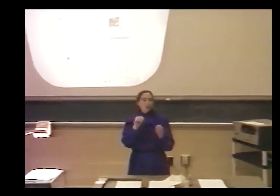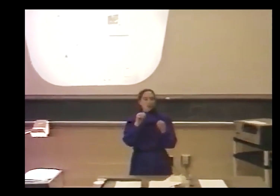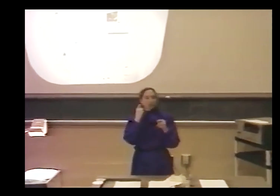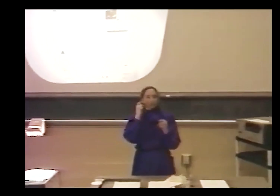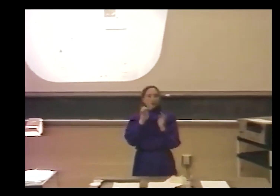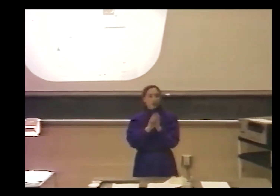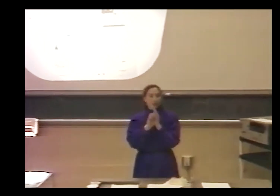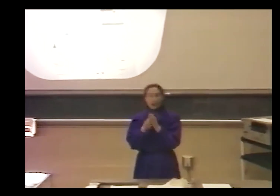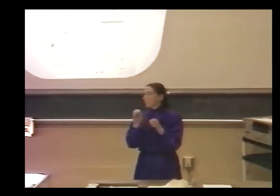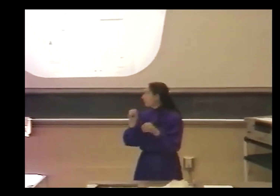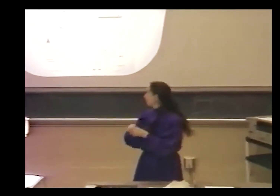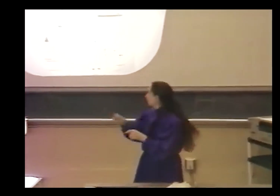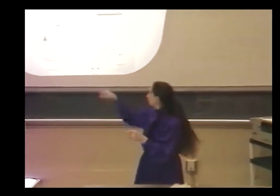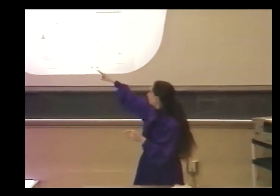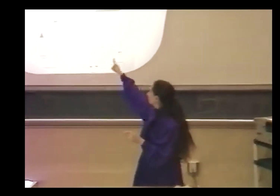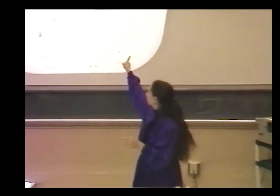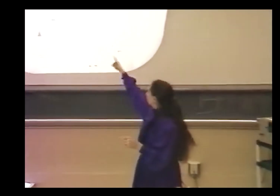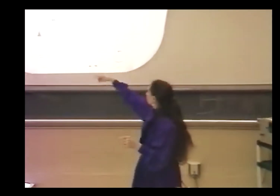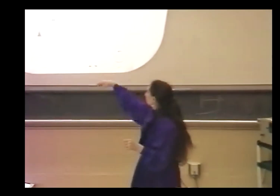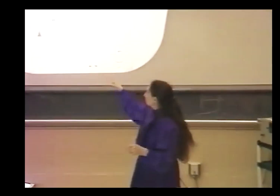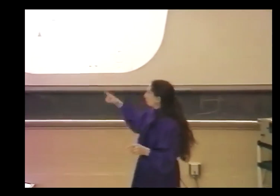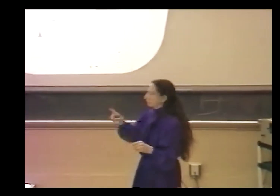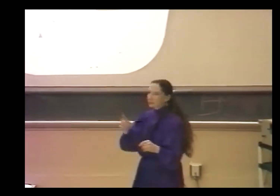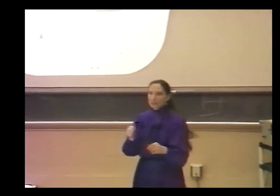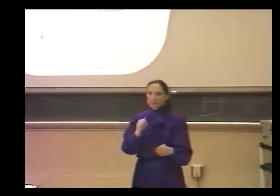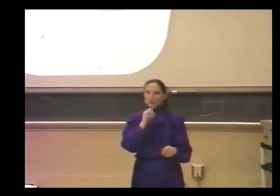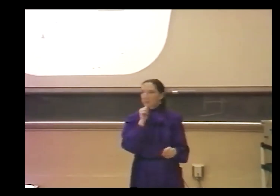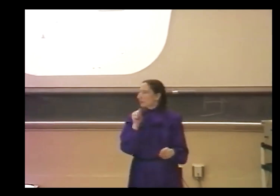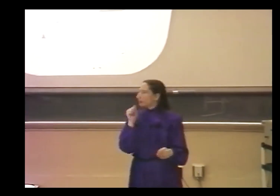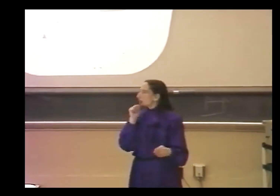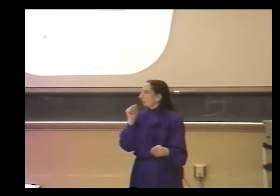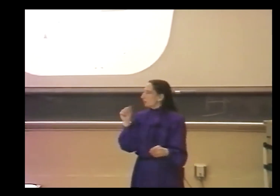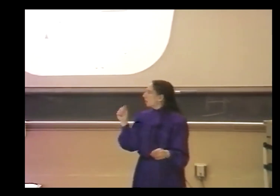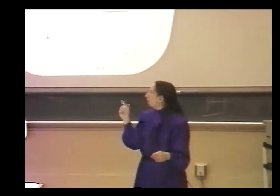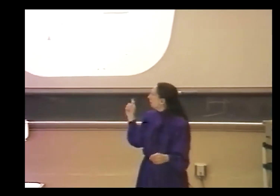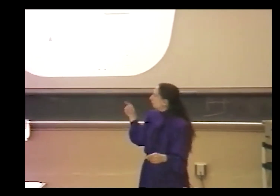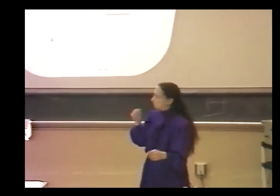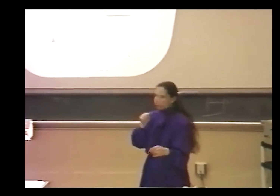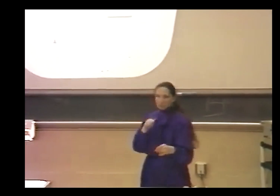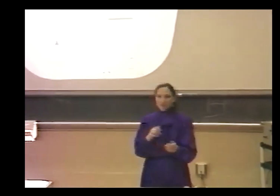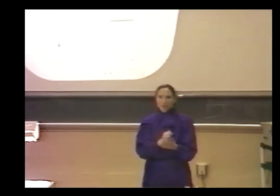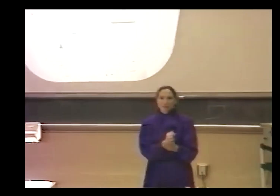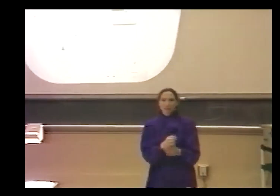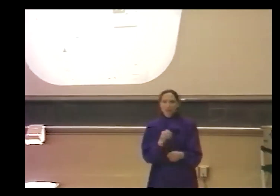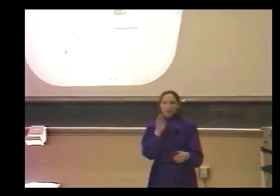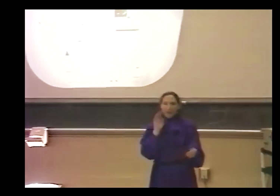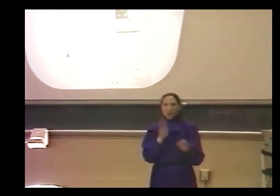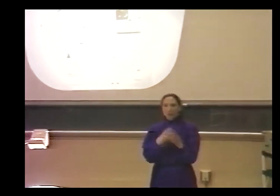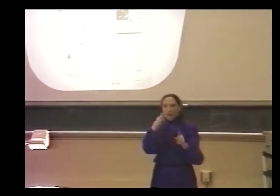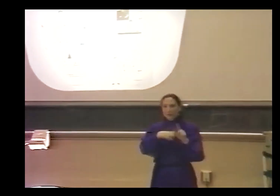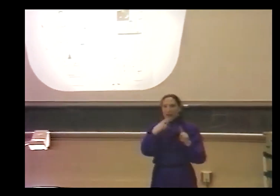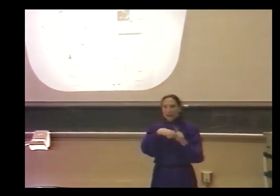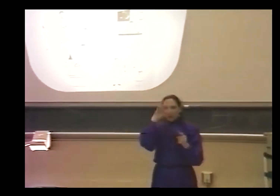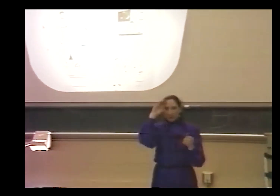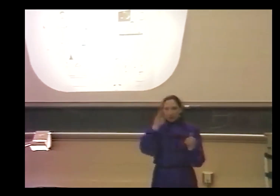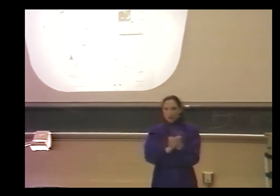So, for example, in this second picture, a wife nags her